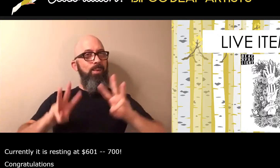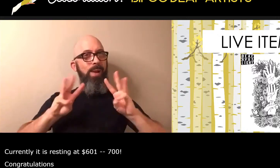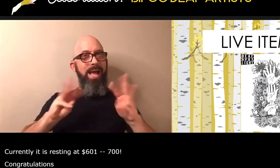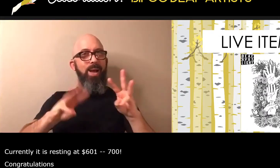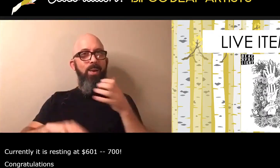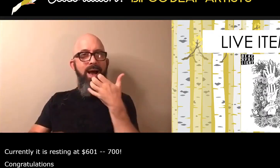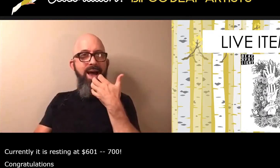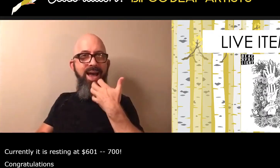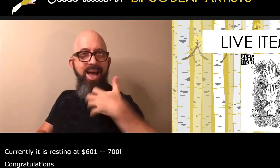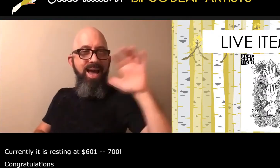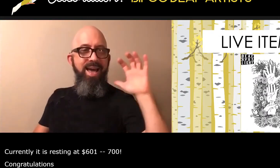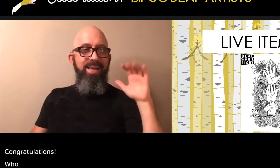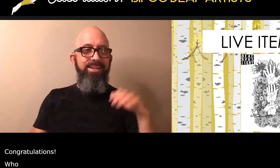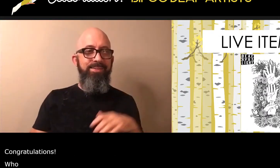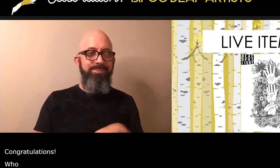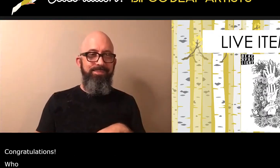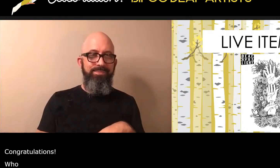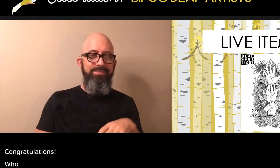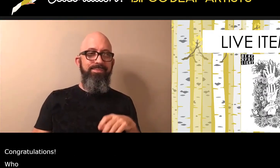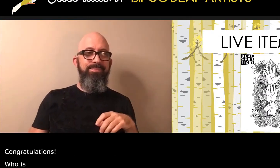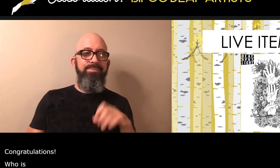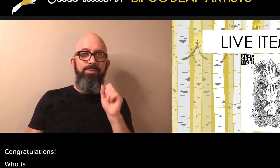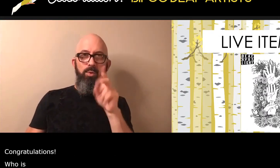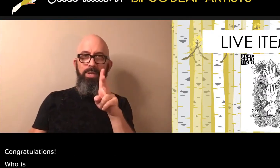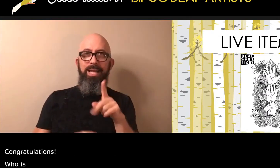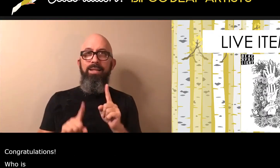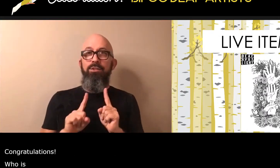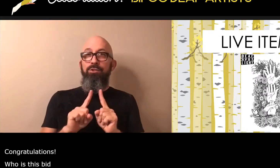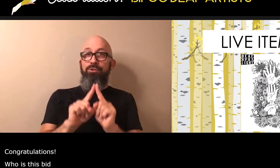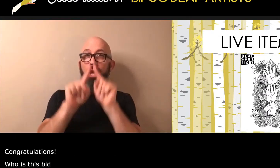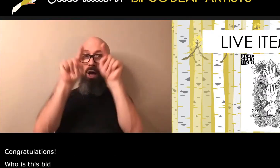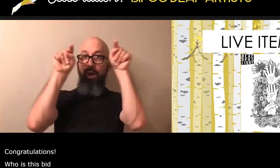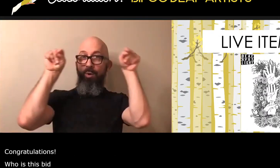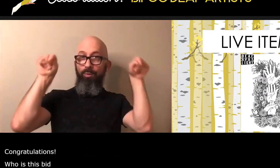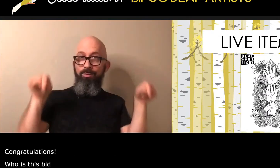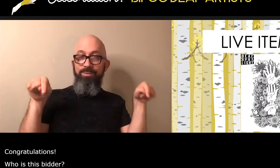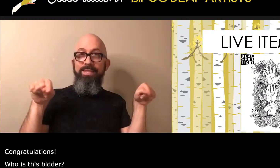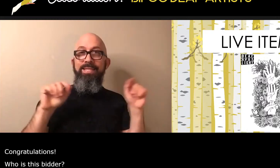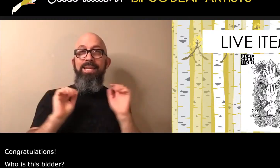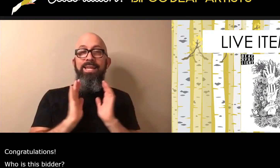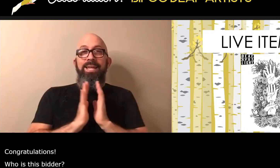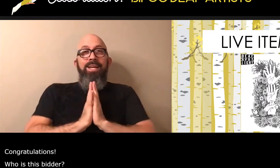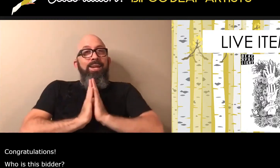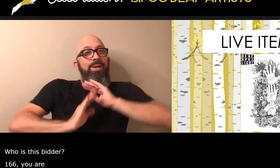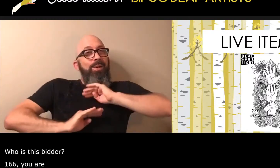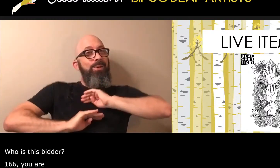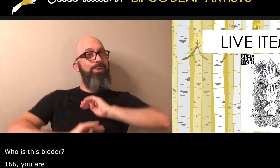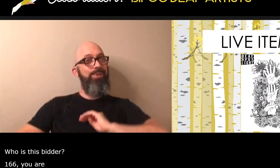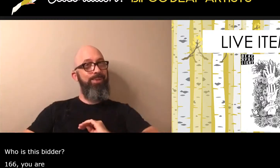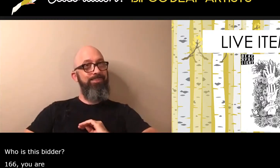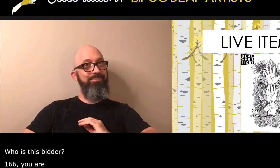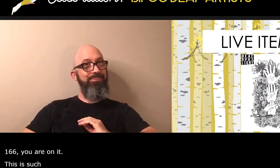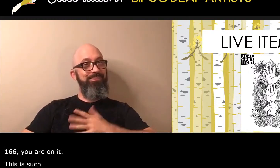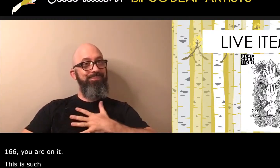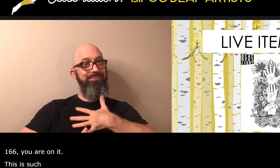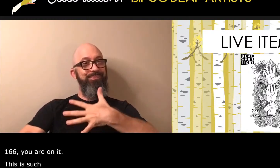166. You are on it. This is such a hot auction. So